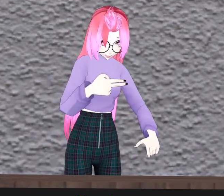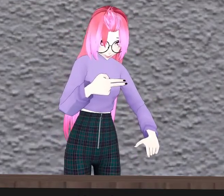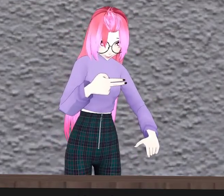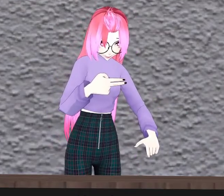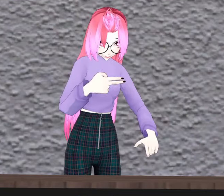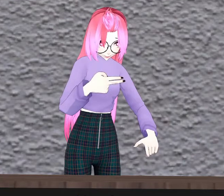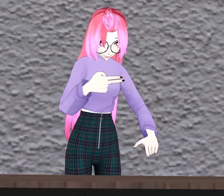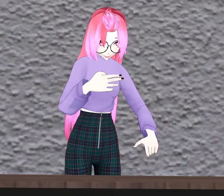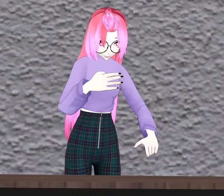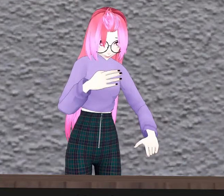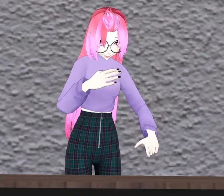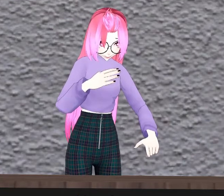H